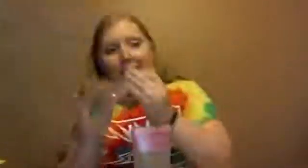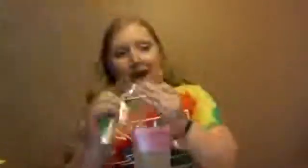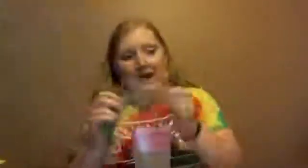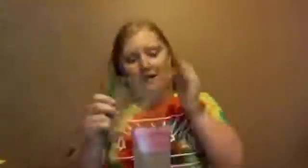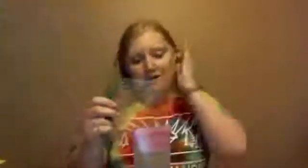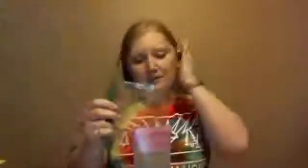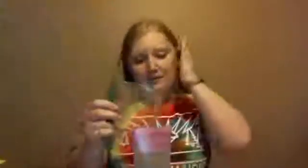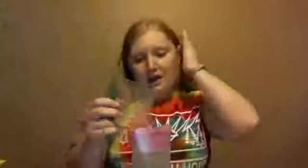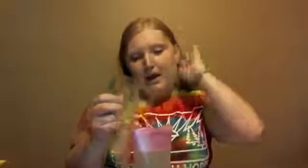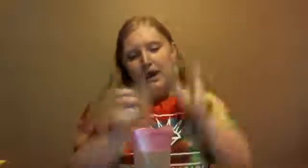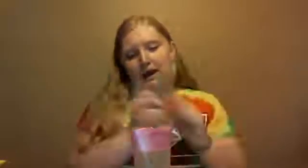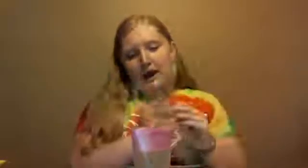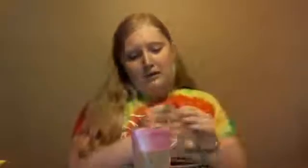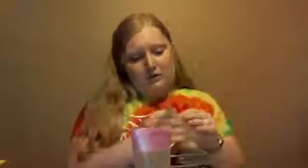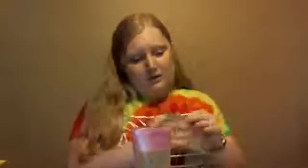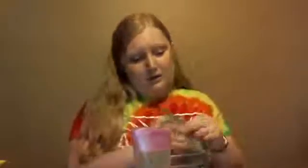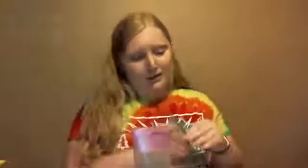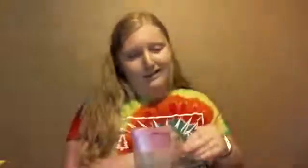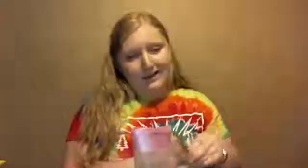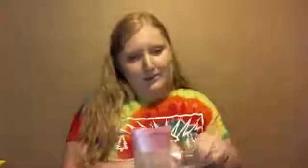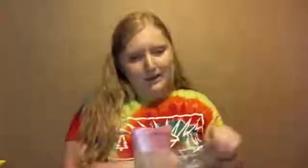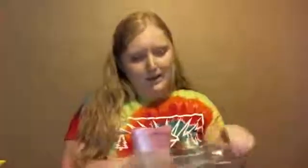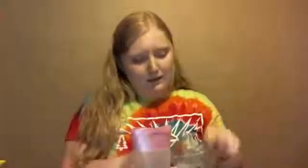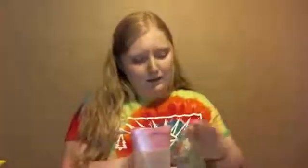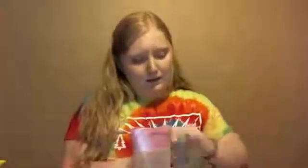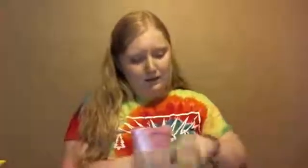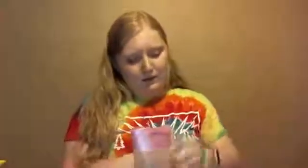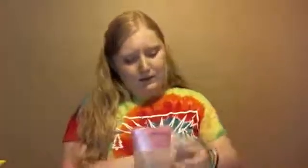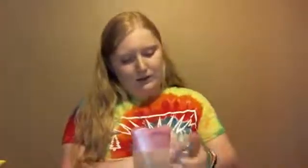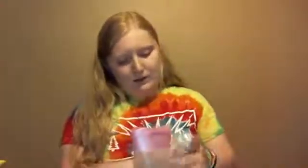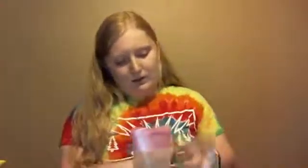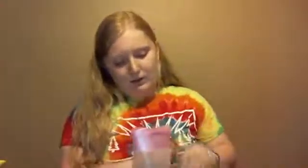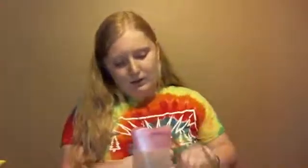bag. And I'm just going to put a little bit in because I don't want to